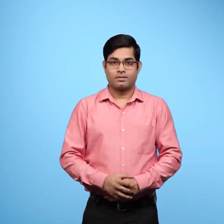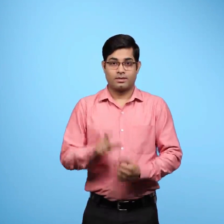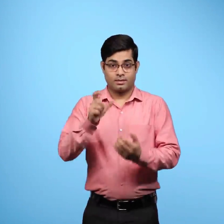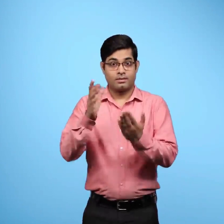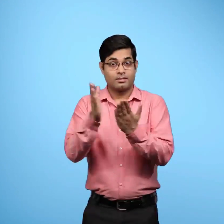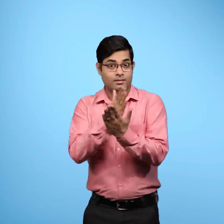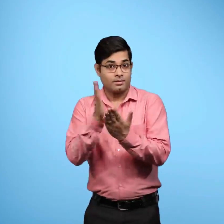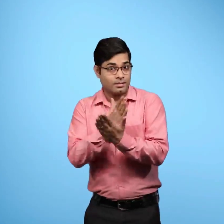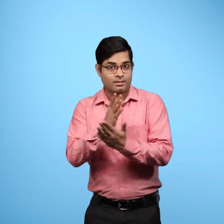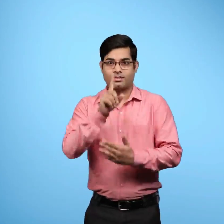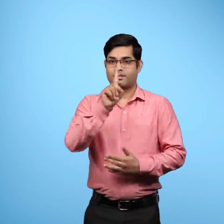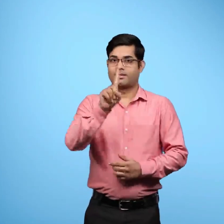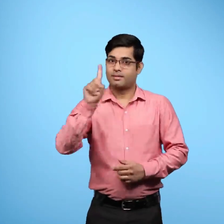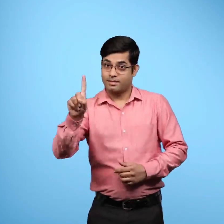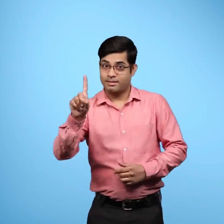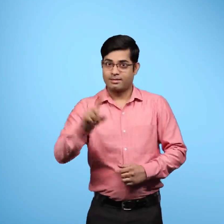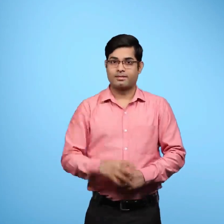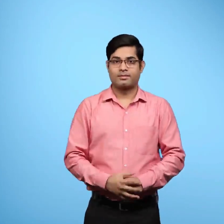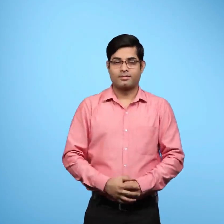This is the lesson 11.